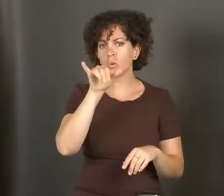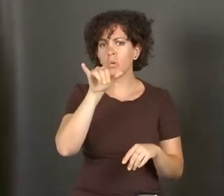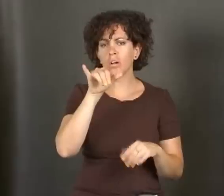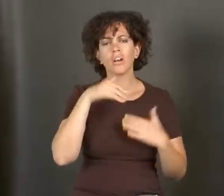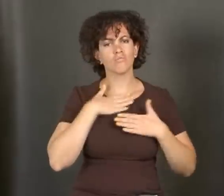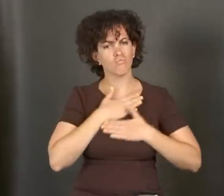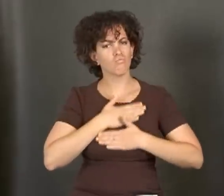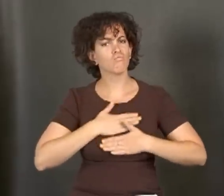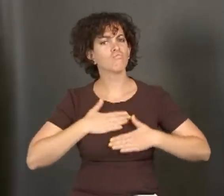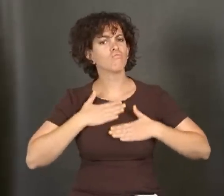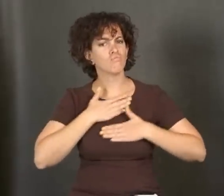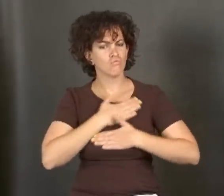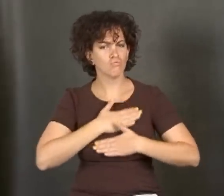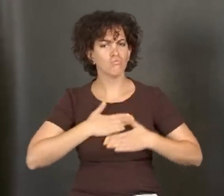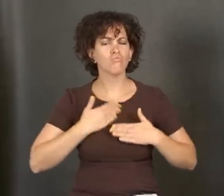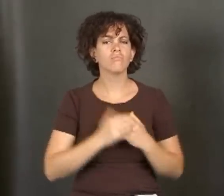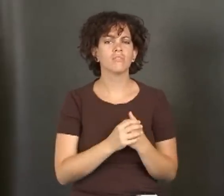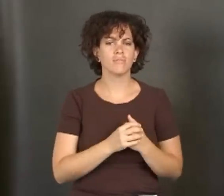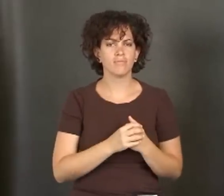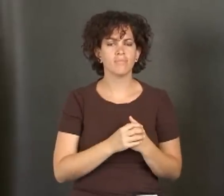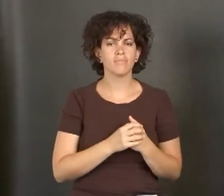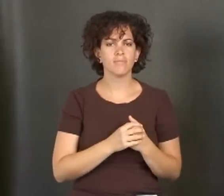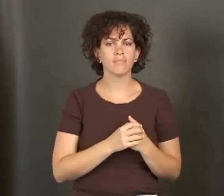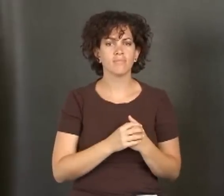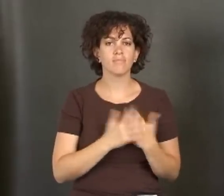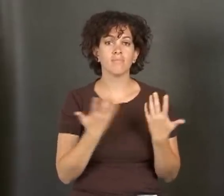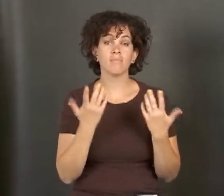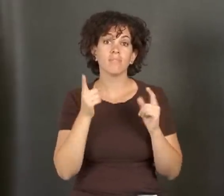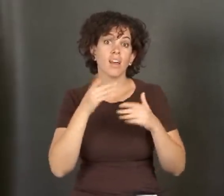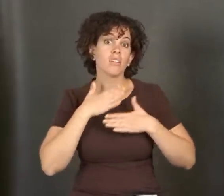for enjoy to mean hobbies.